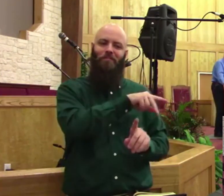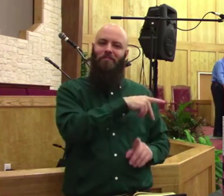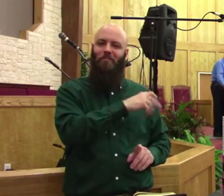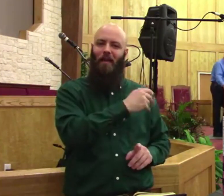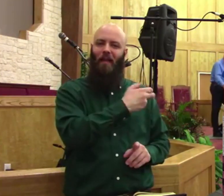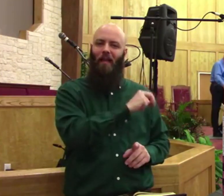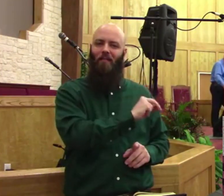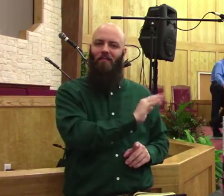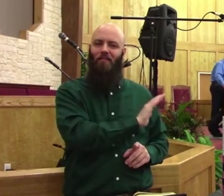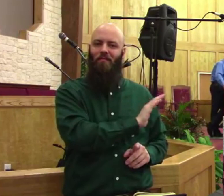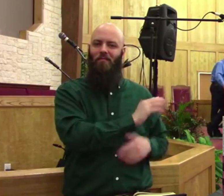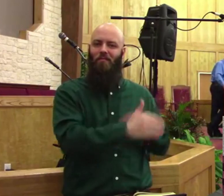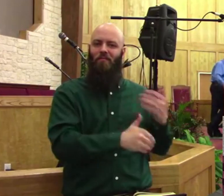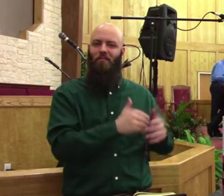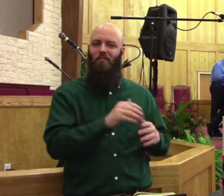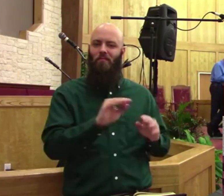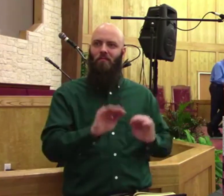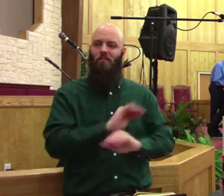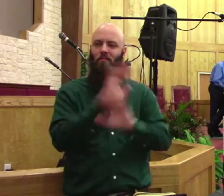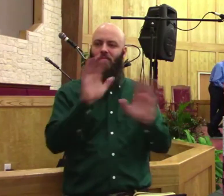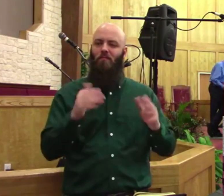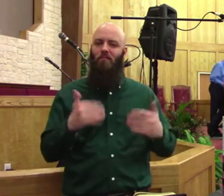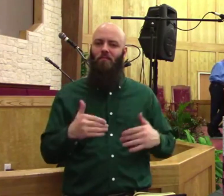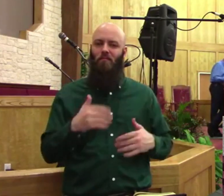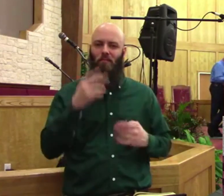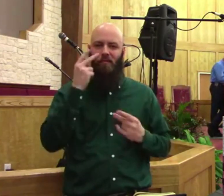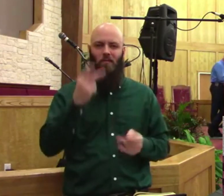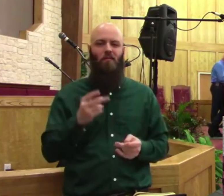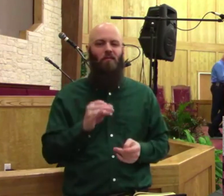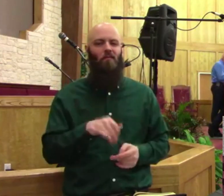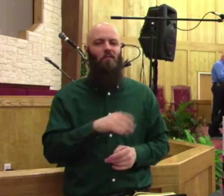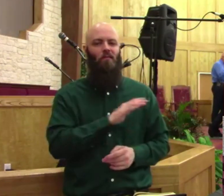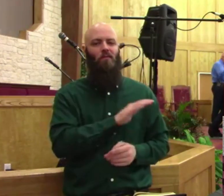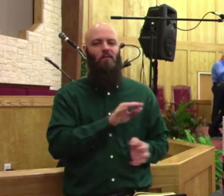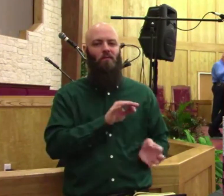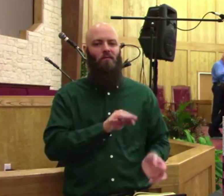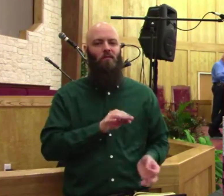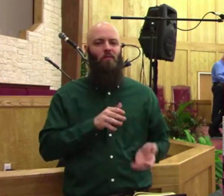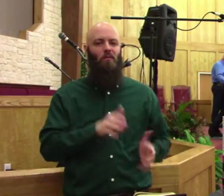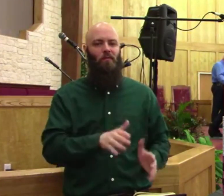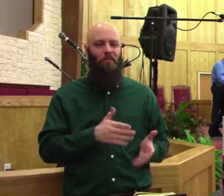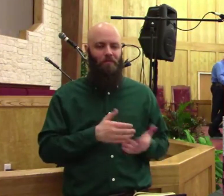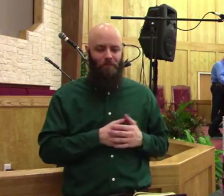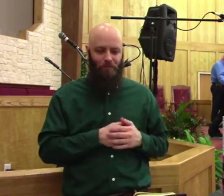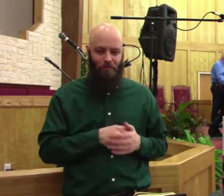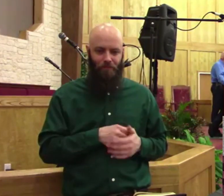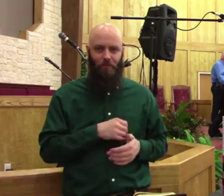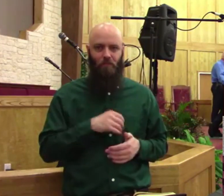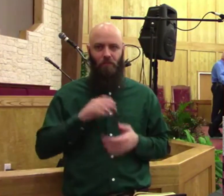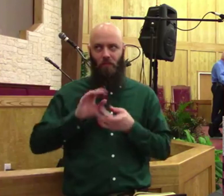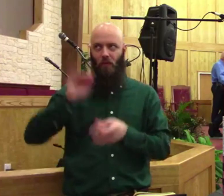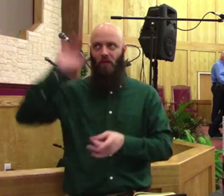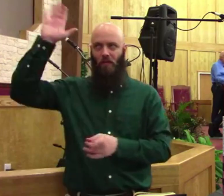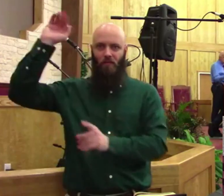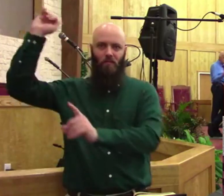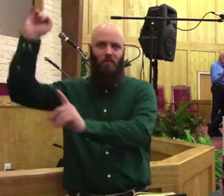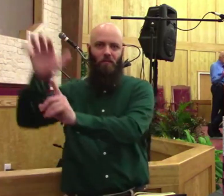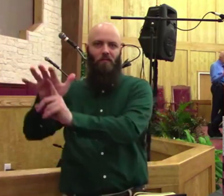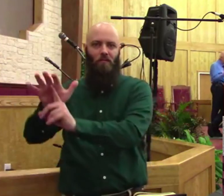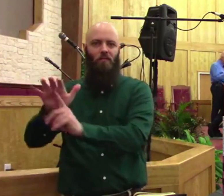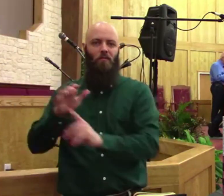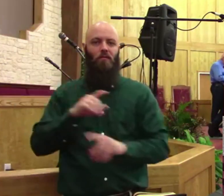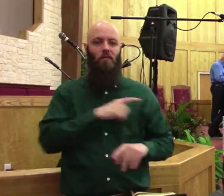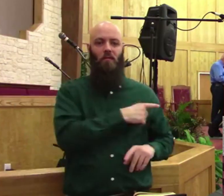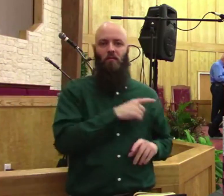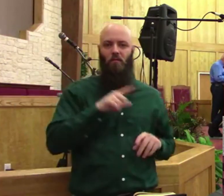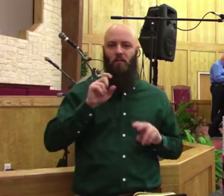of God in the life of someone. The Spirit of God rested on Daniel. She recognized he had a spirit of